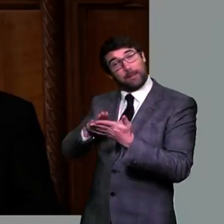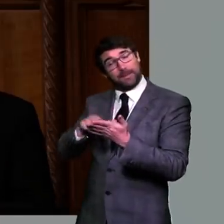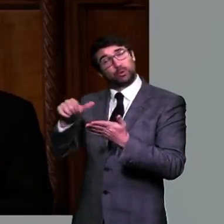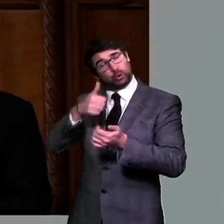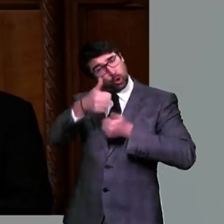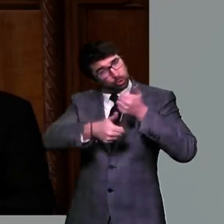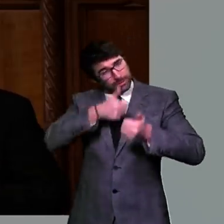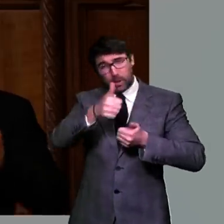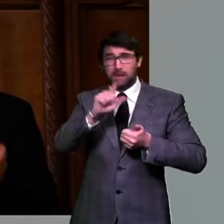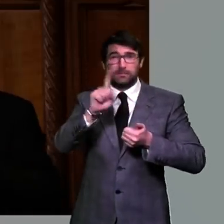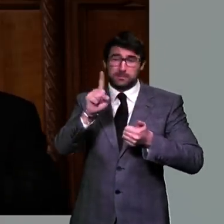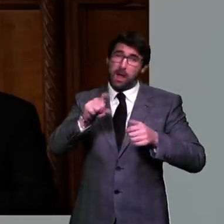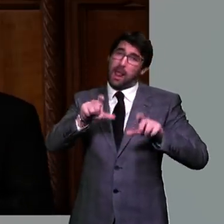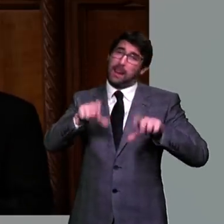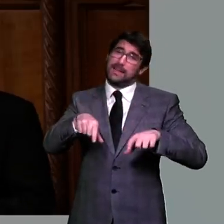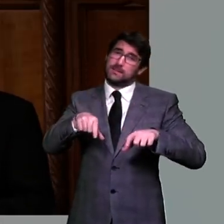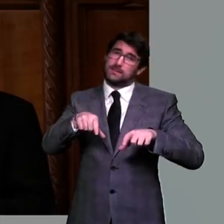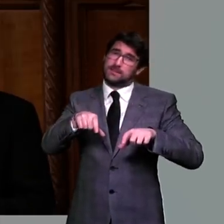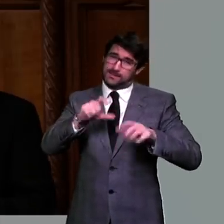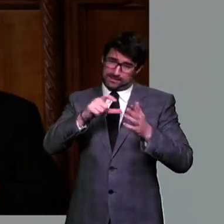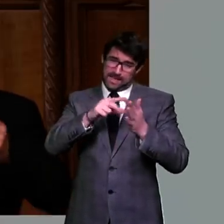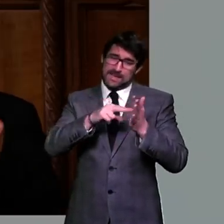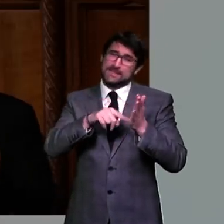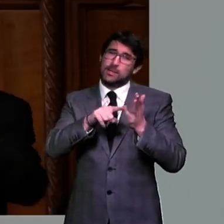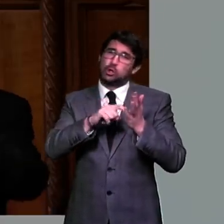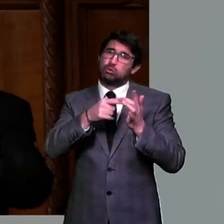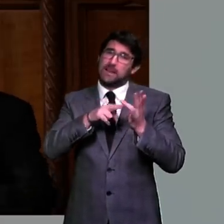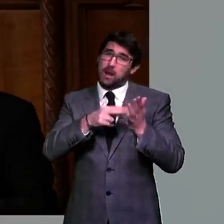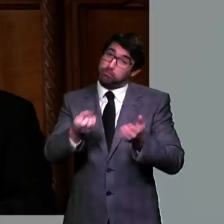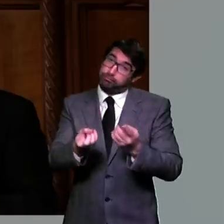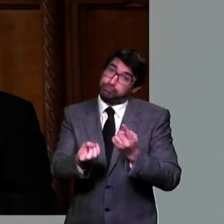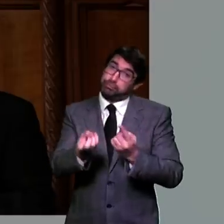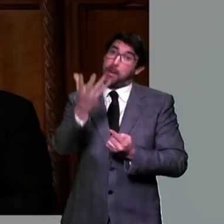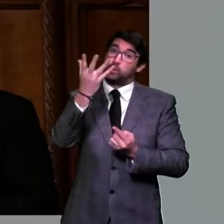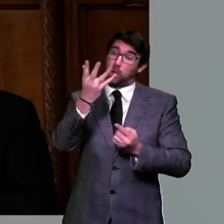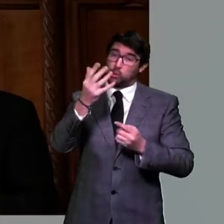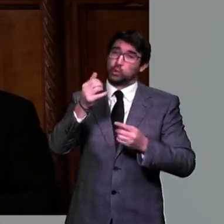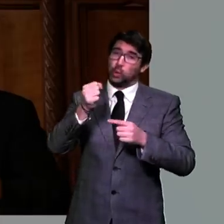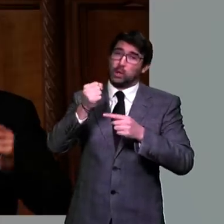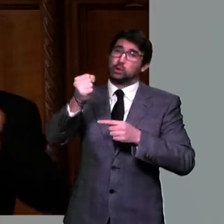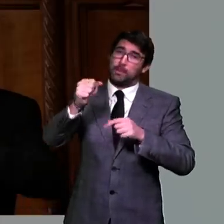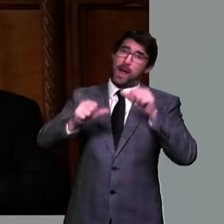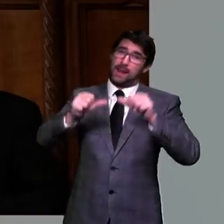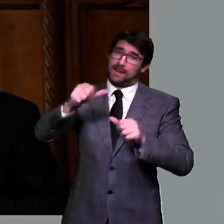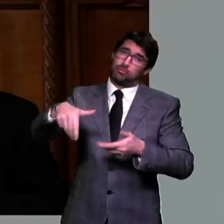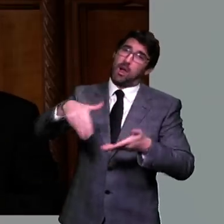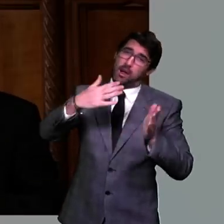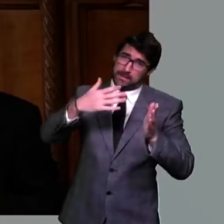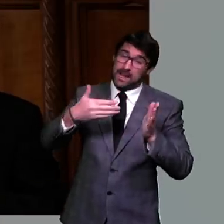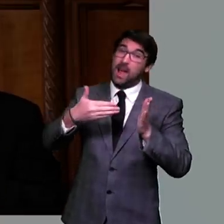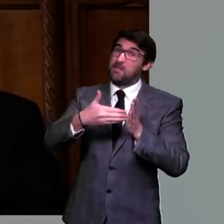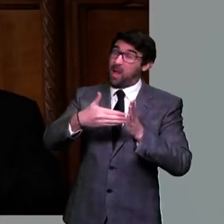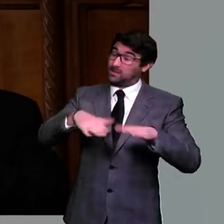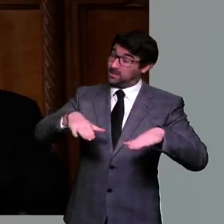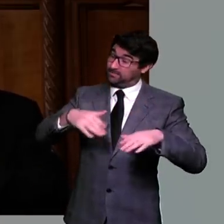promotion to Super League, bringing millions to the local economy, and furthermore, Would she also guarantee that our excellent Women's Euros